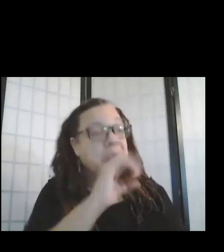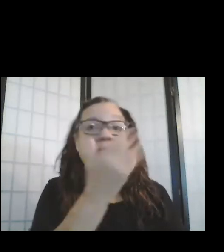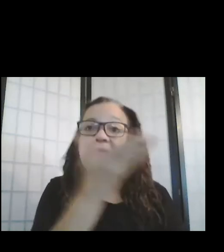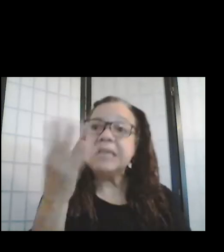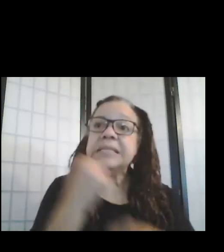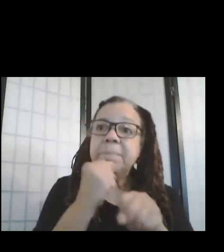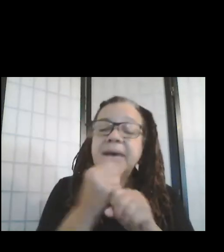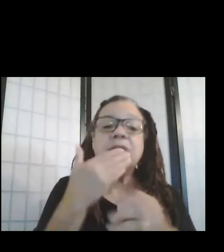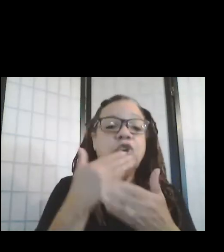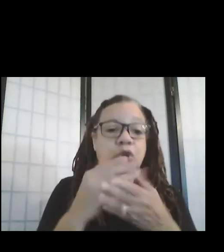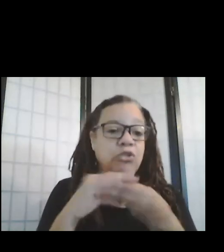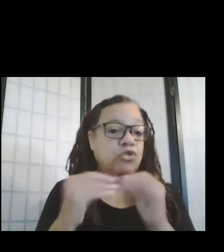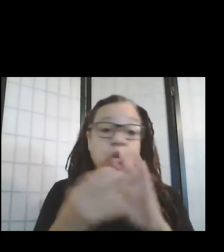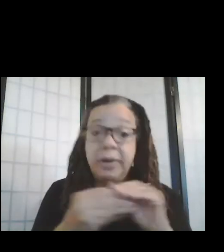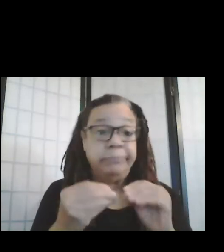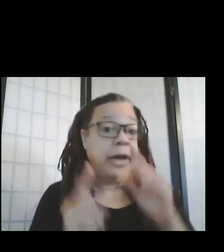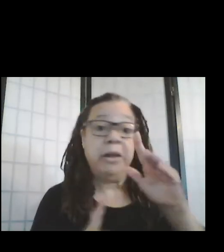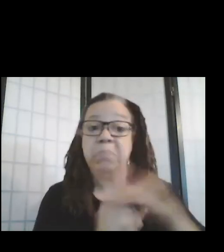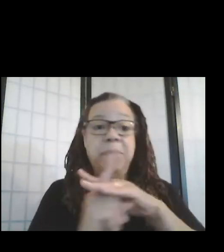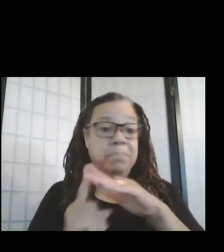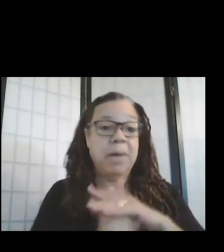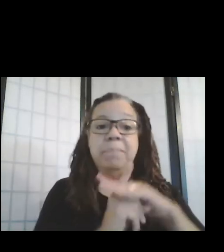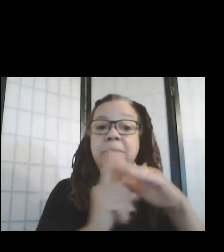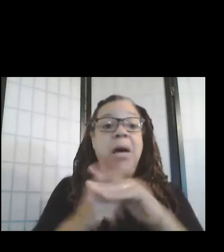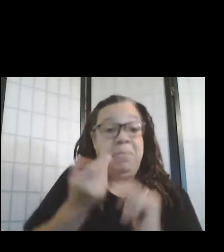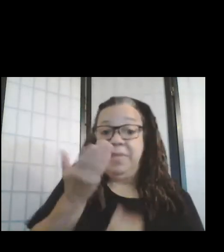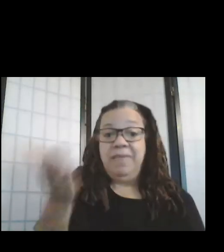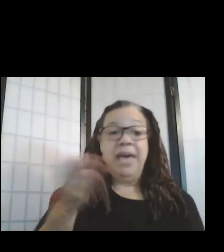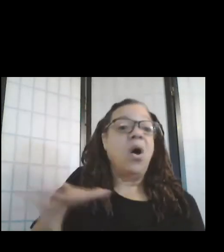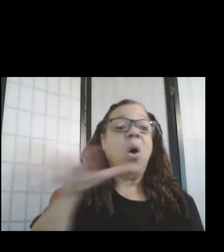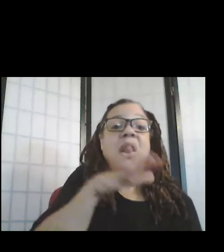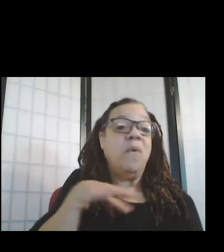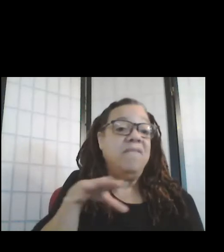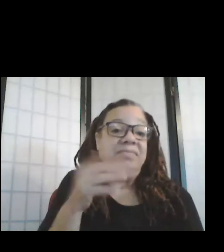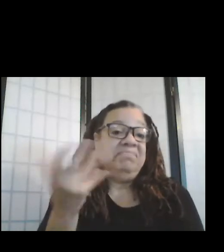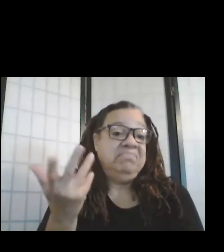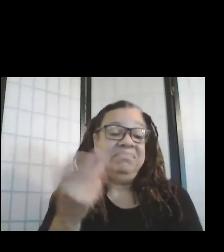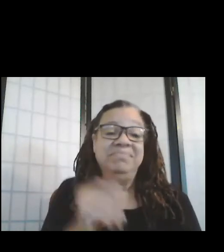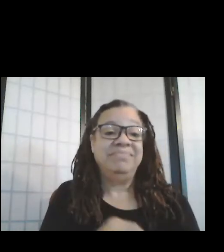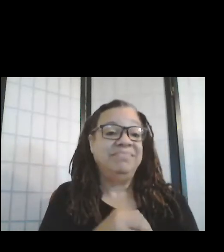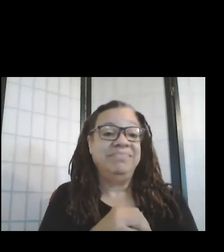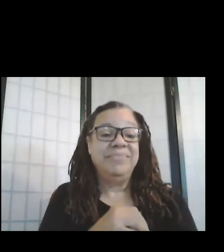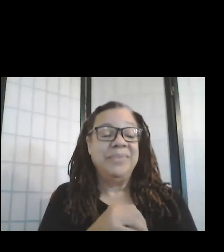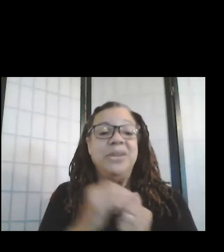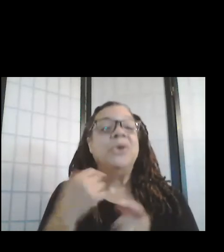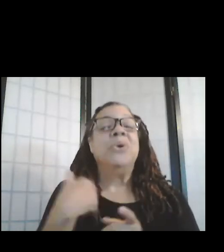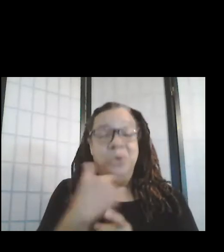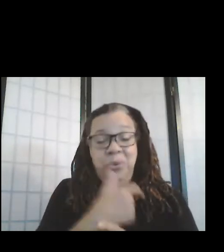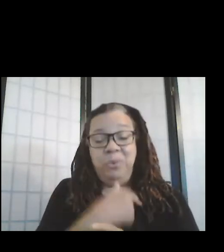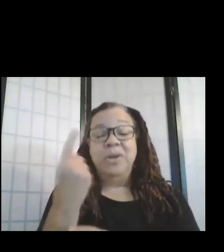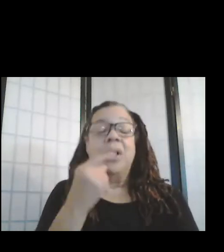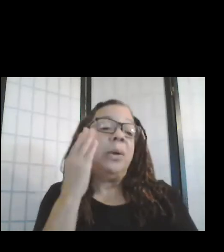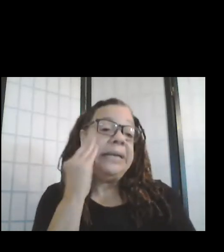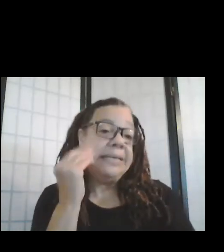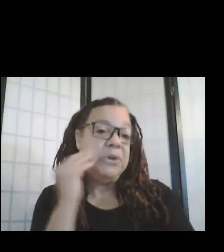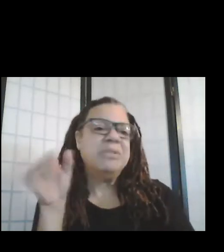story, by God, they're there. They're all over the place. And we all experience the